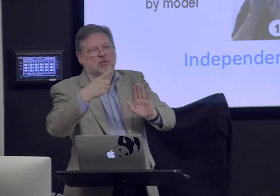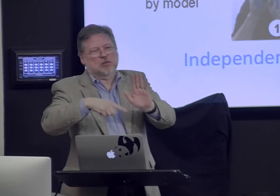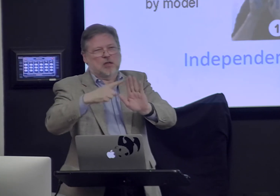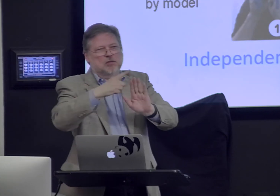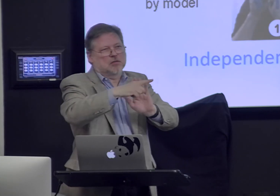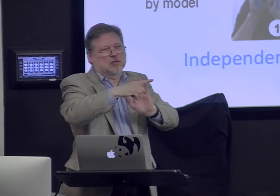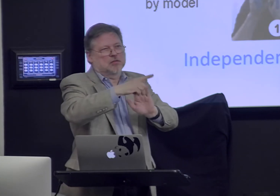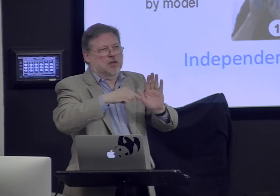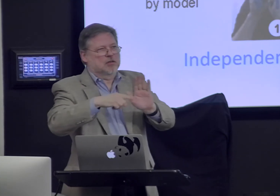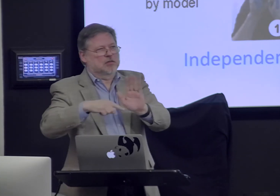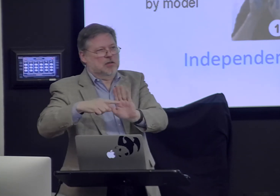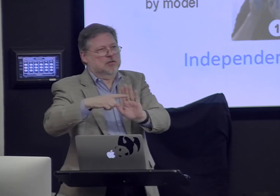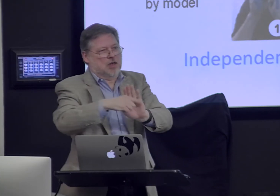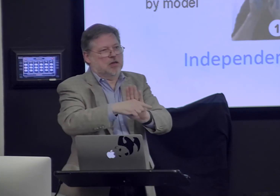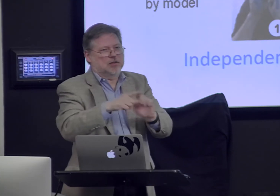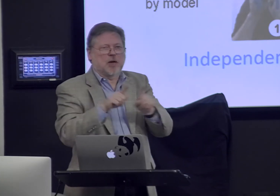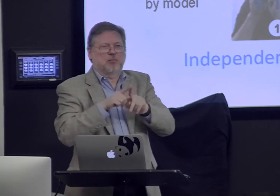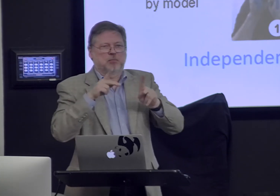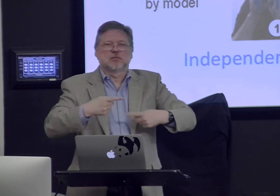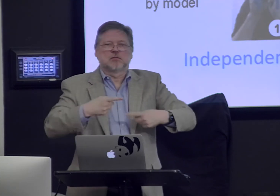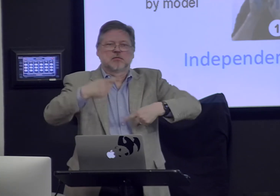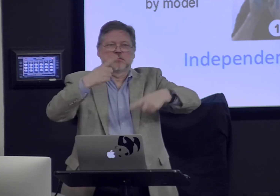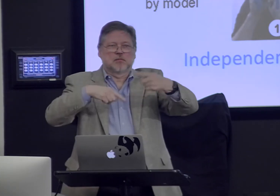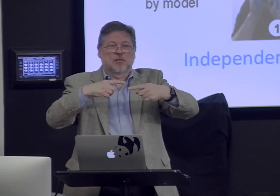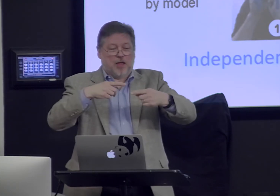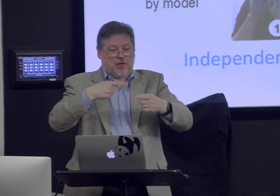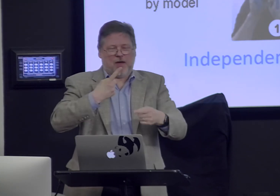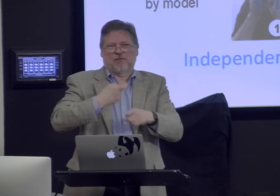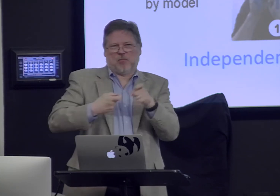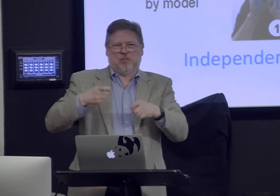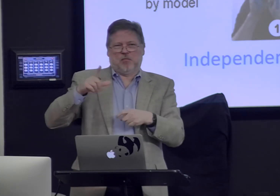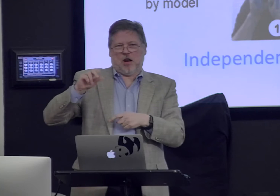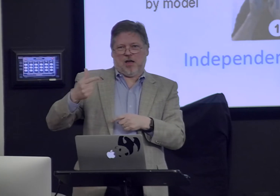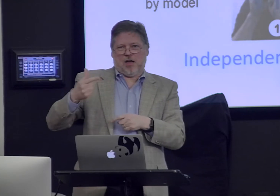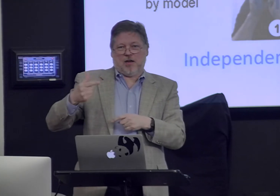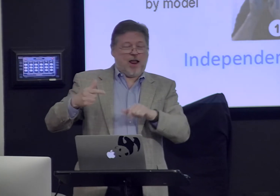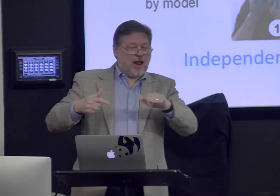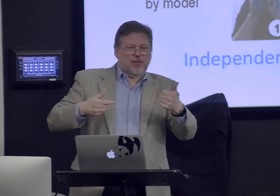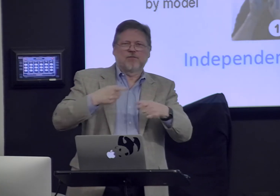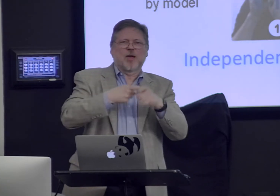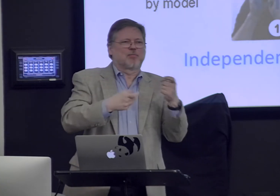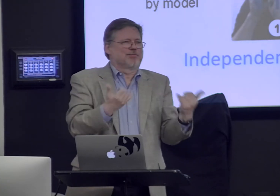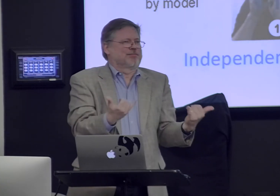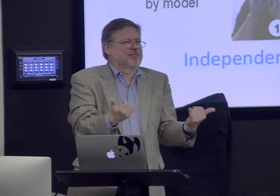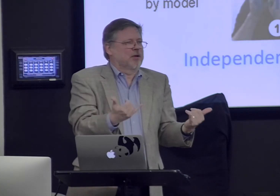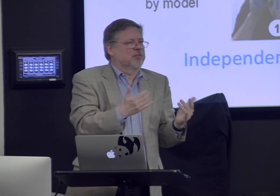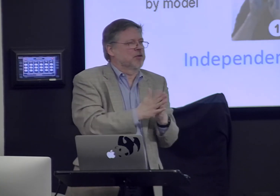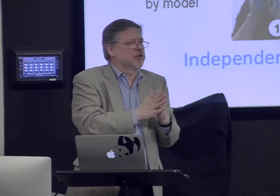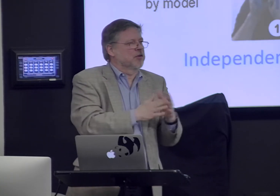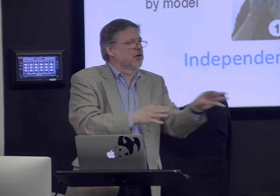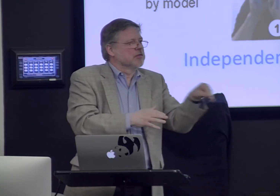Now, we didn't show this entry to the participants. We showed 4 variants of the